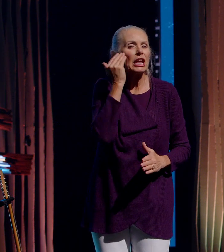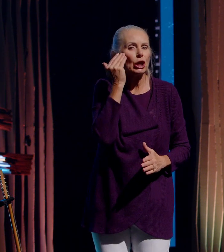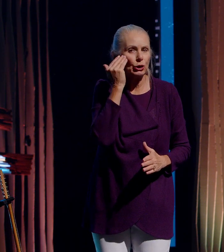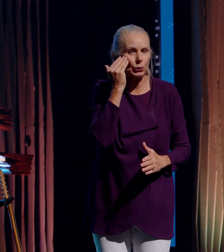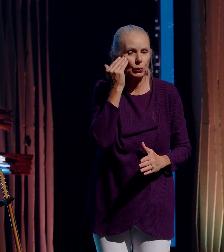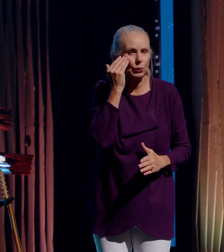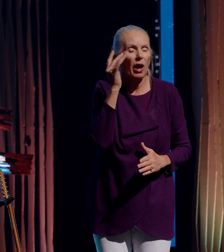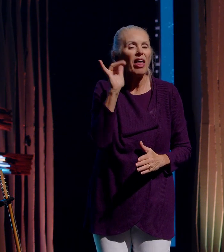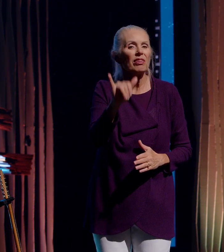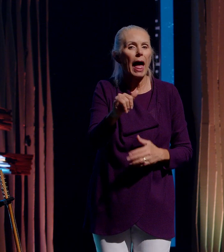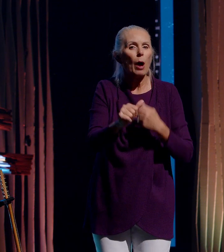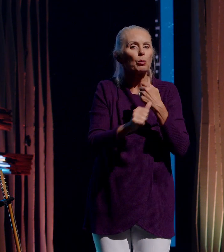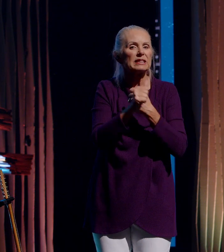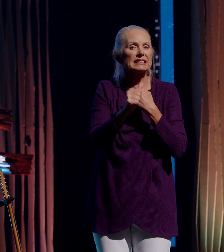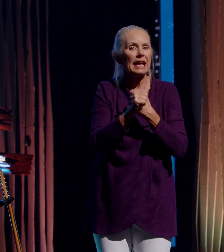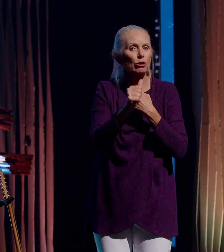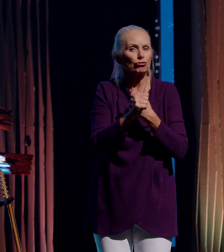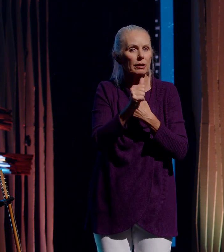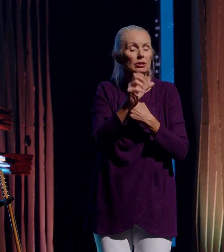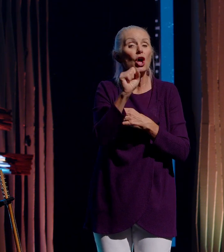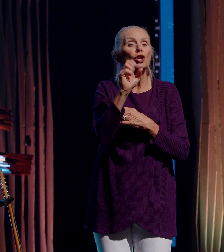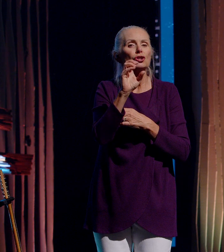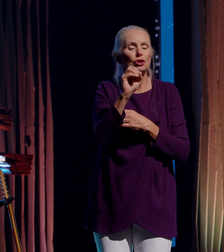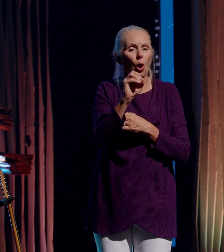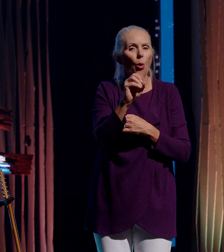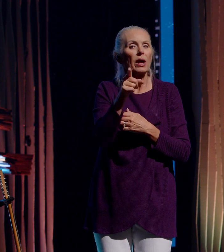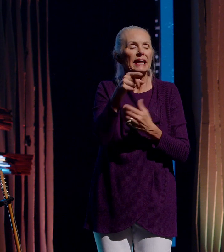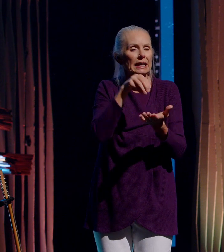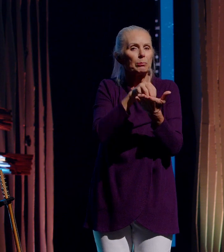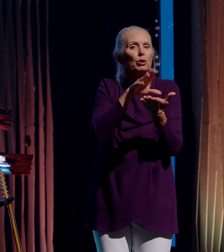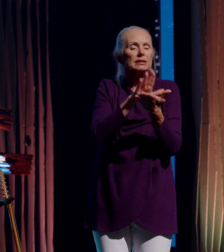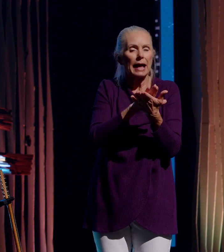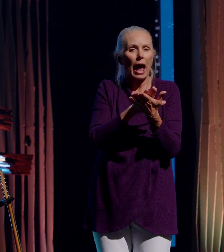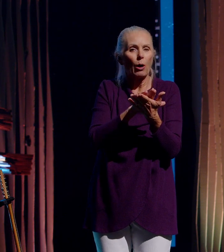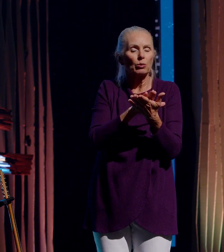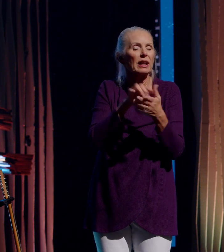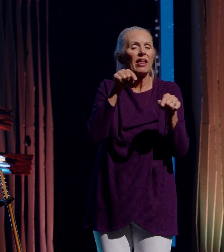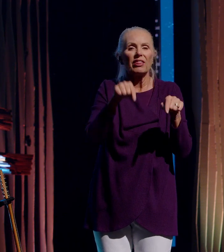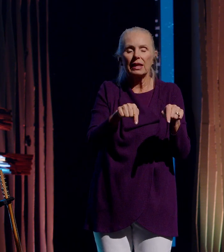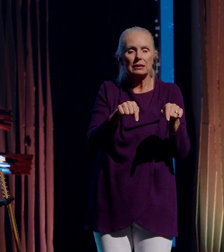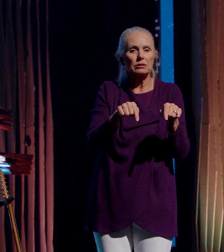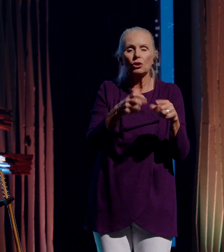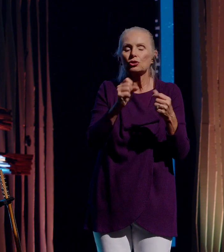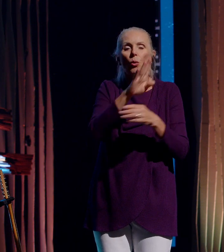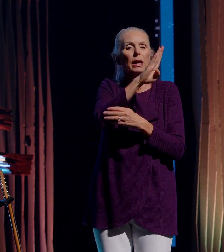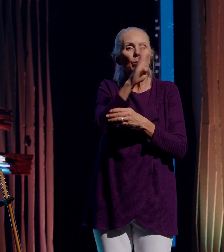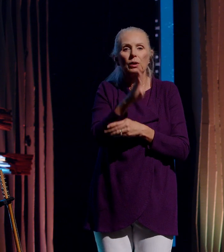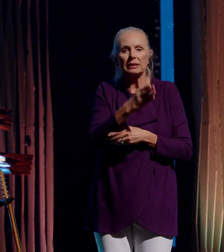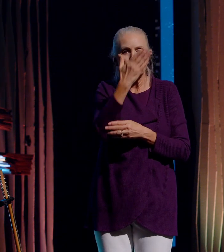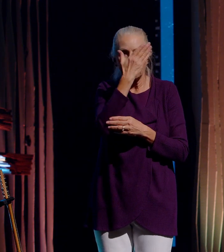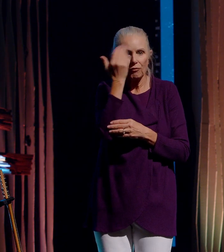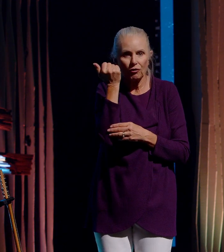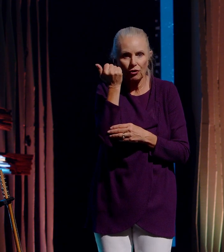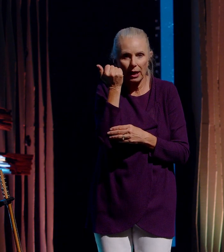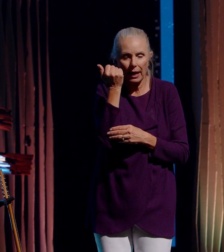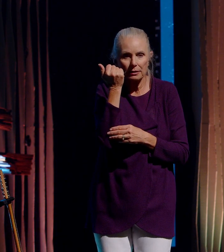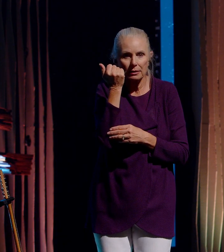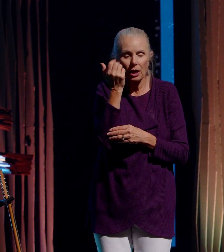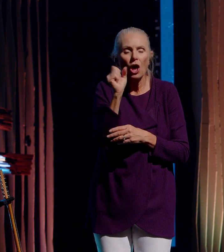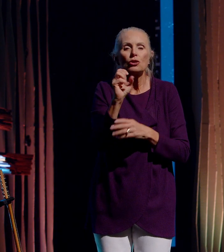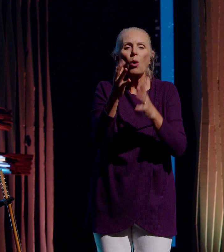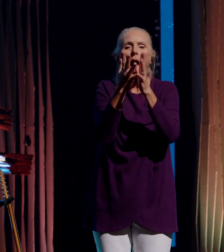helpful remedy to avoid this debilitating spiritual disease. Do you guys catch